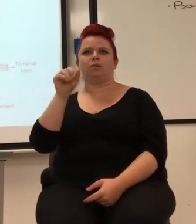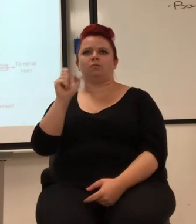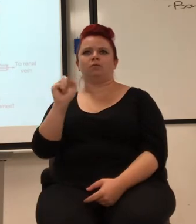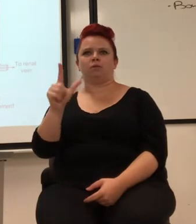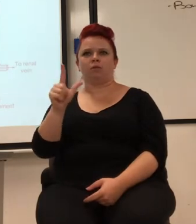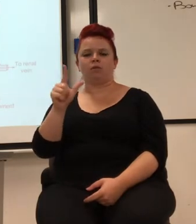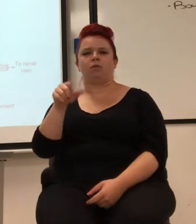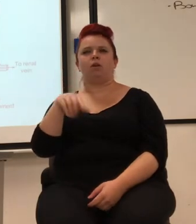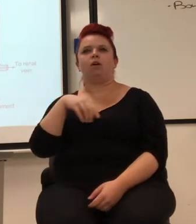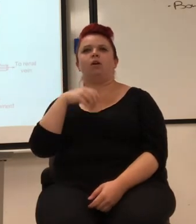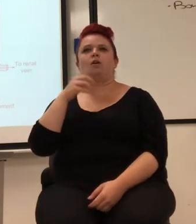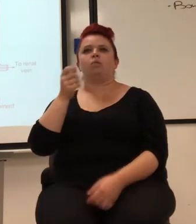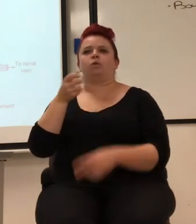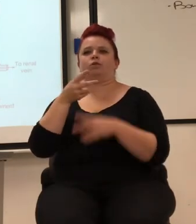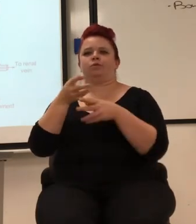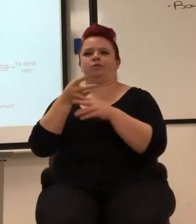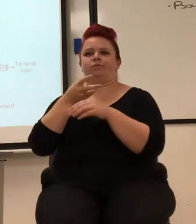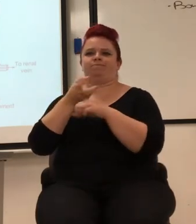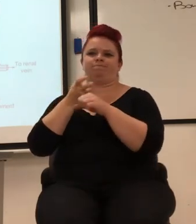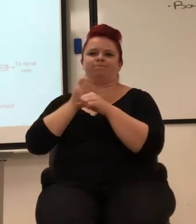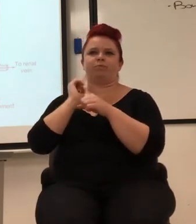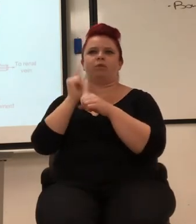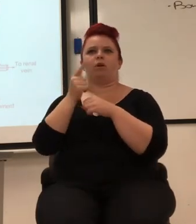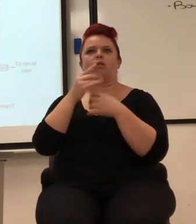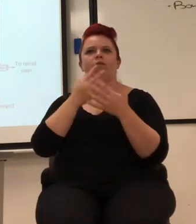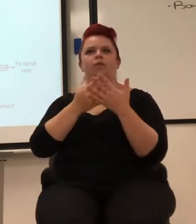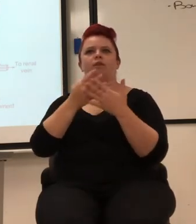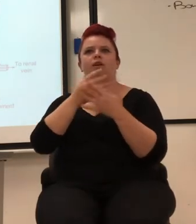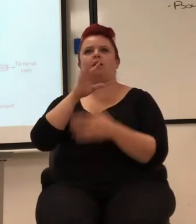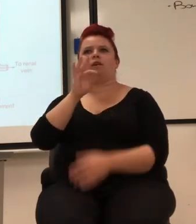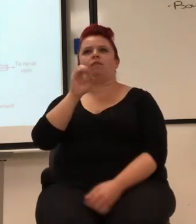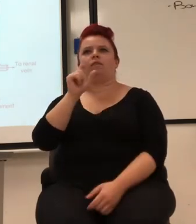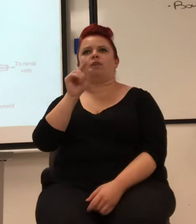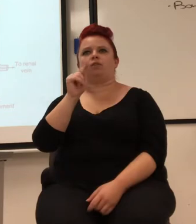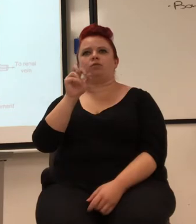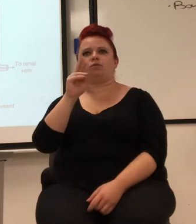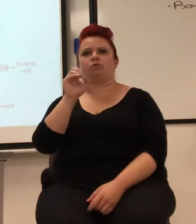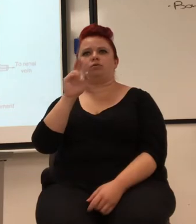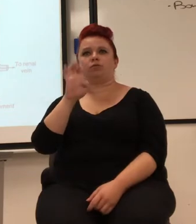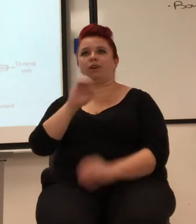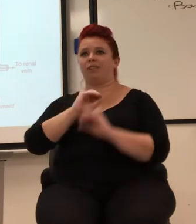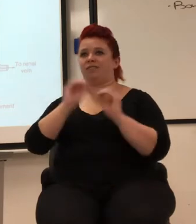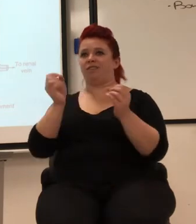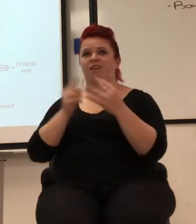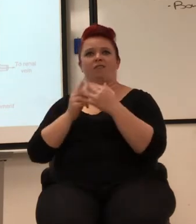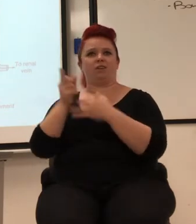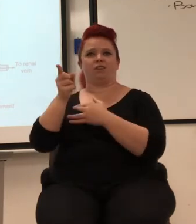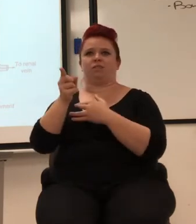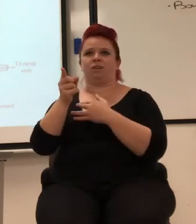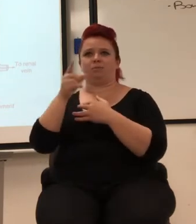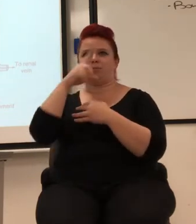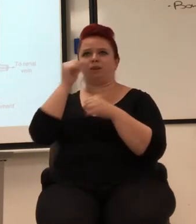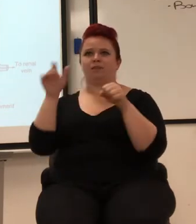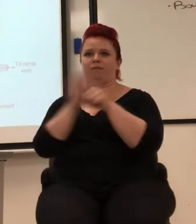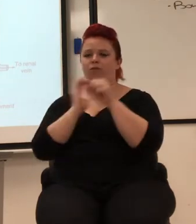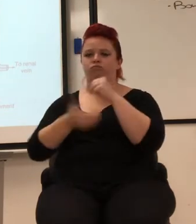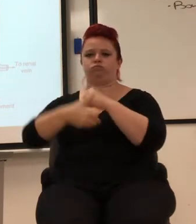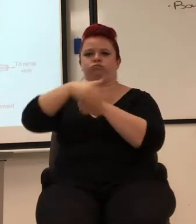It's catching all the filtrate, right? None of it escapes. It's completely wrapped around the glomerulus.